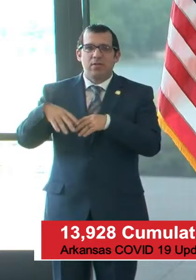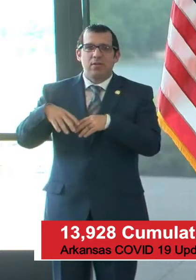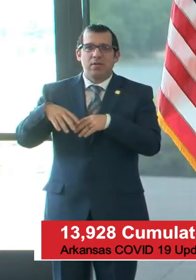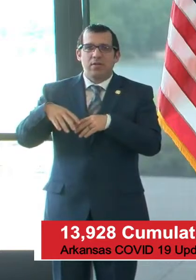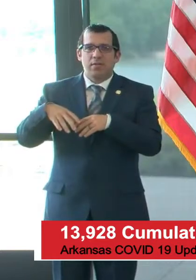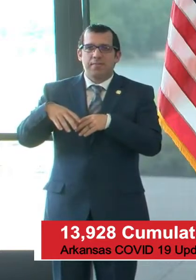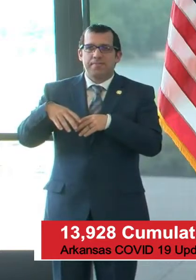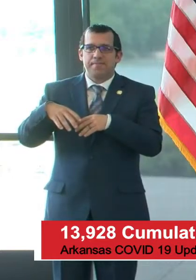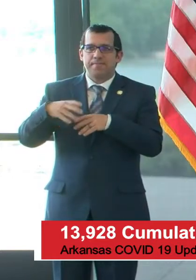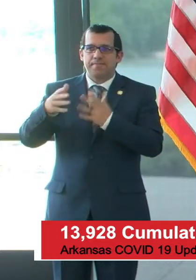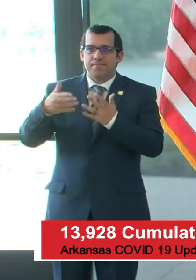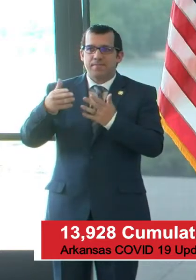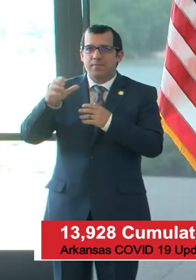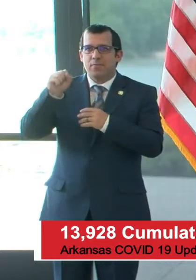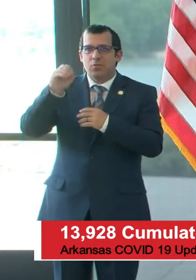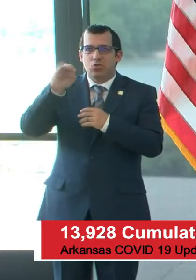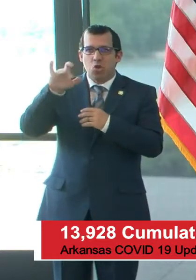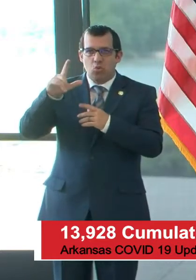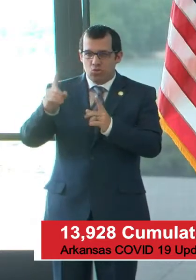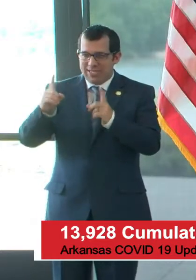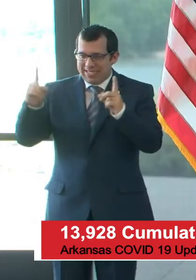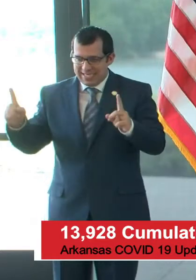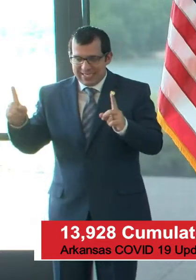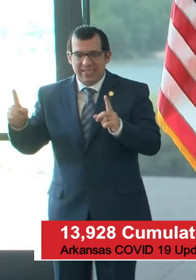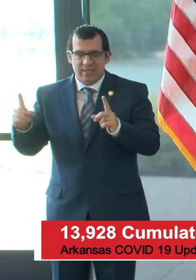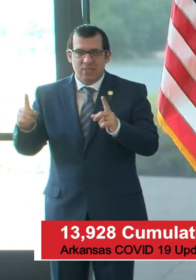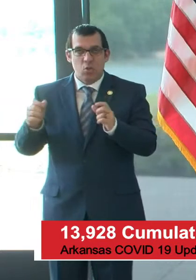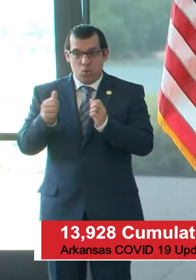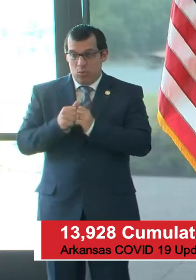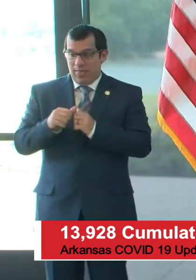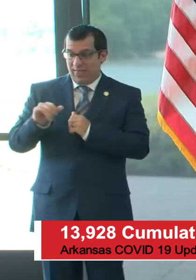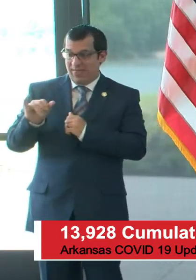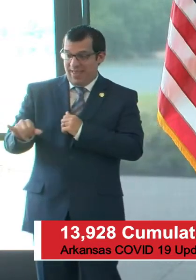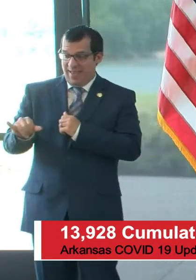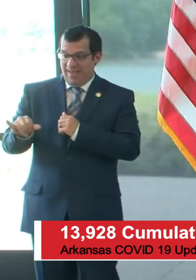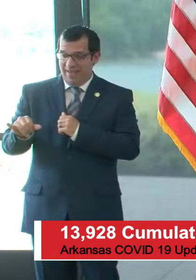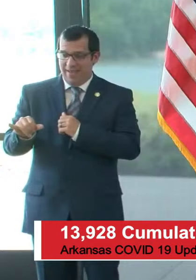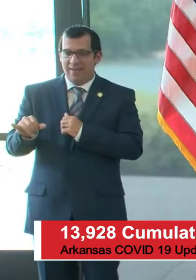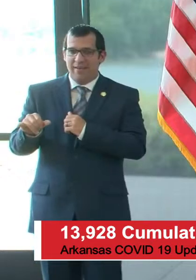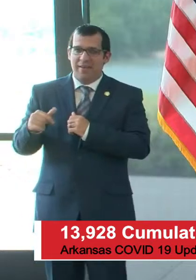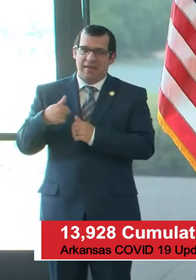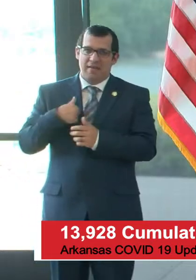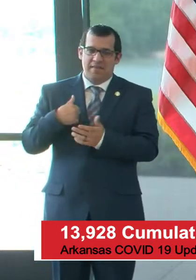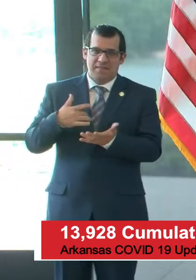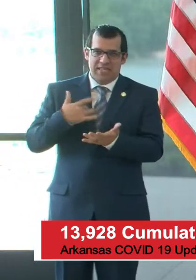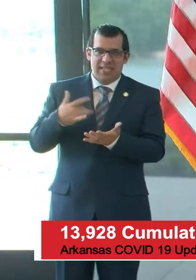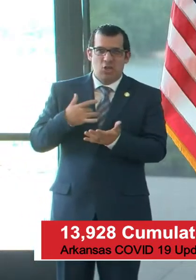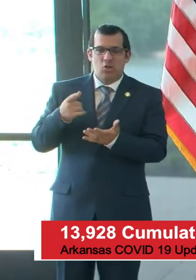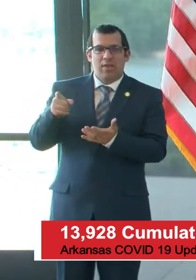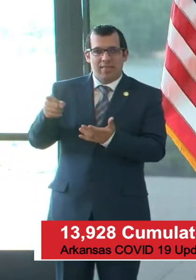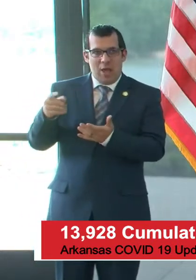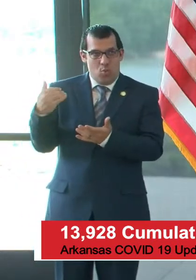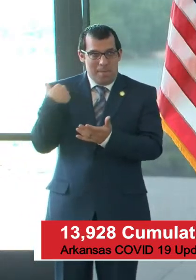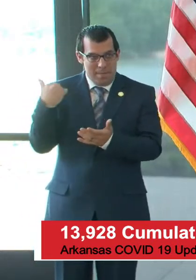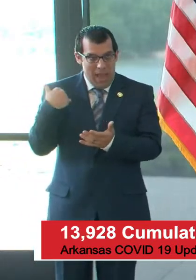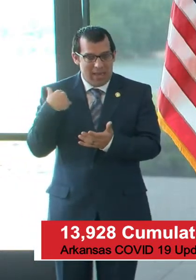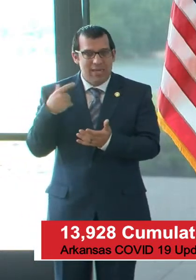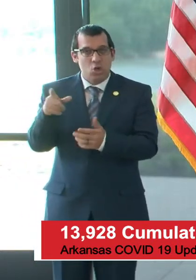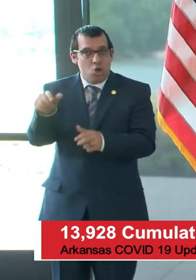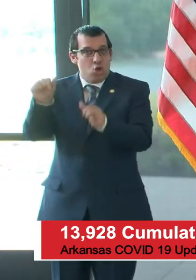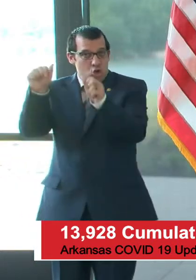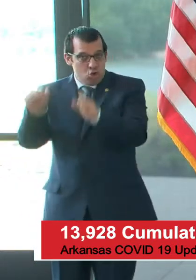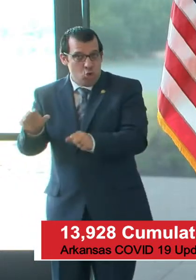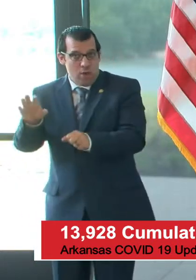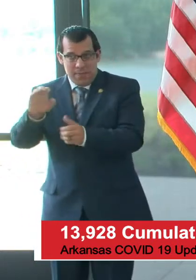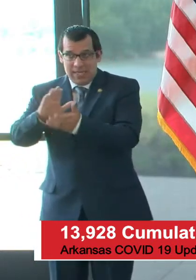our social distancing. And so with that, it is a reminder as to how bad this